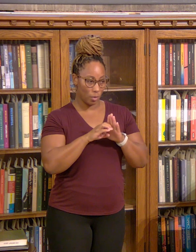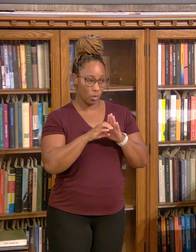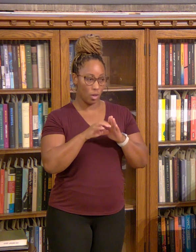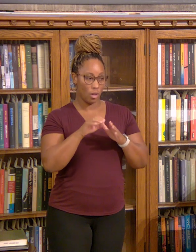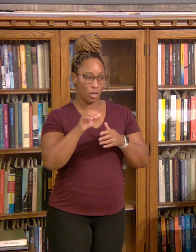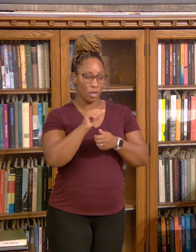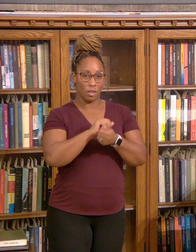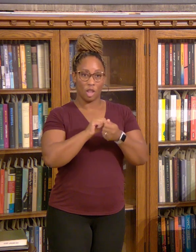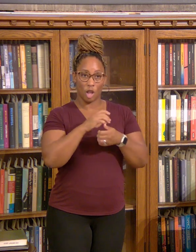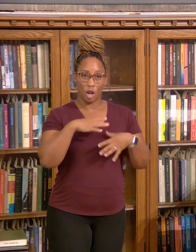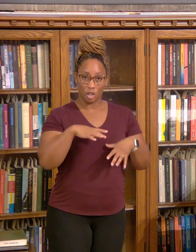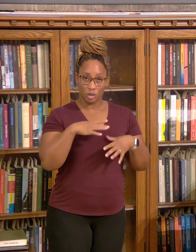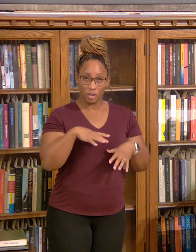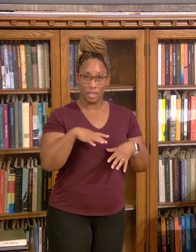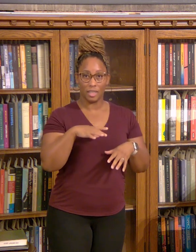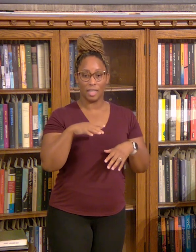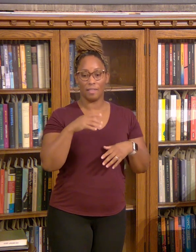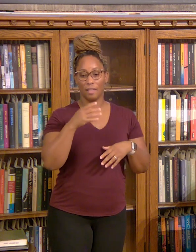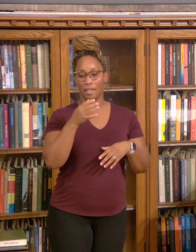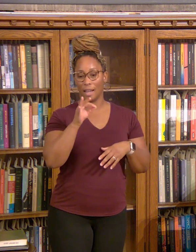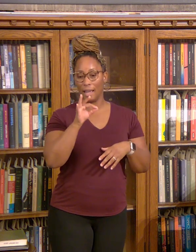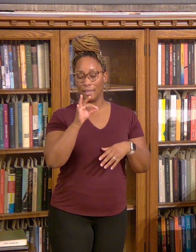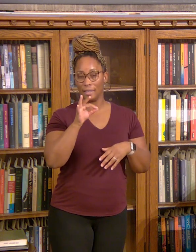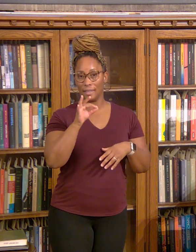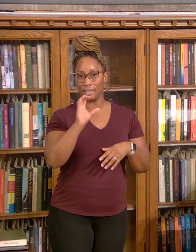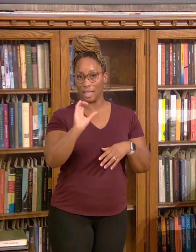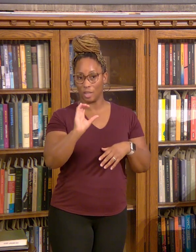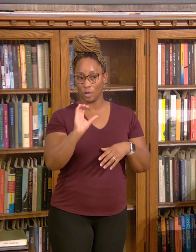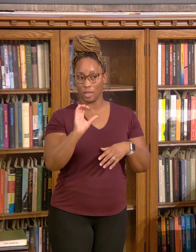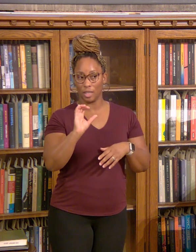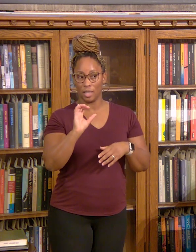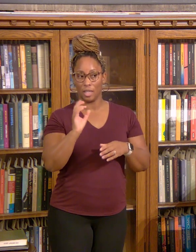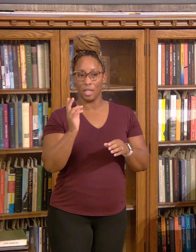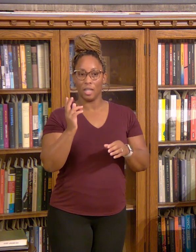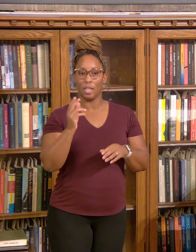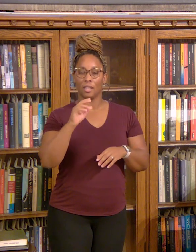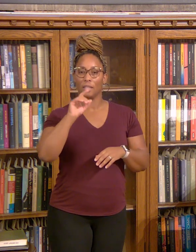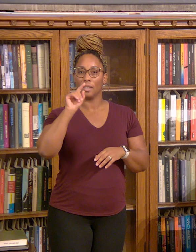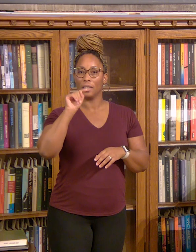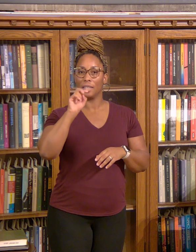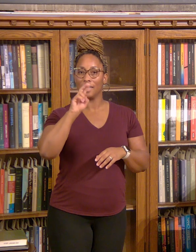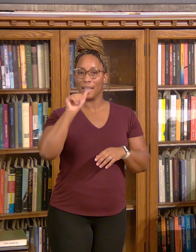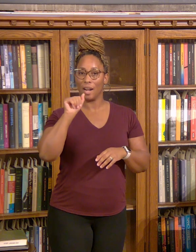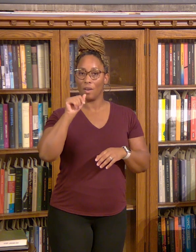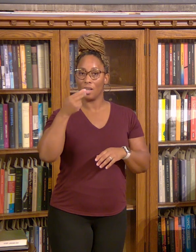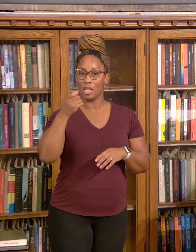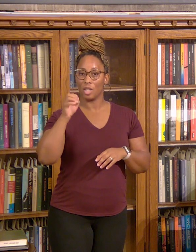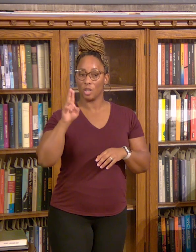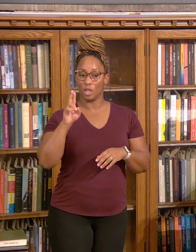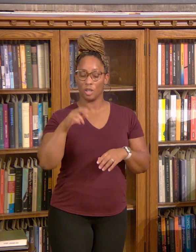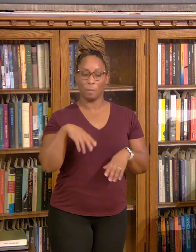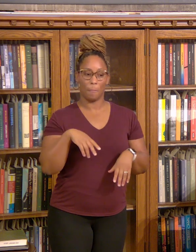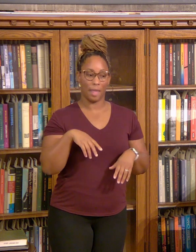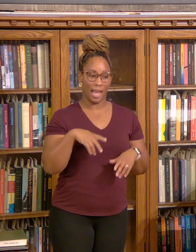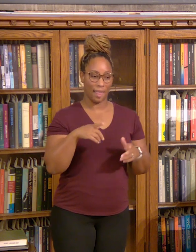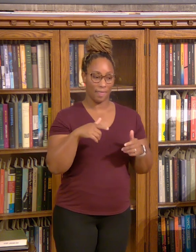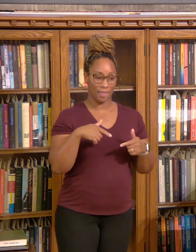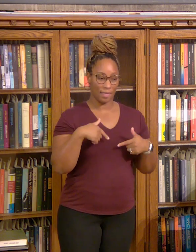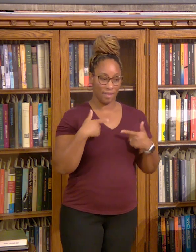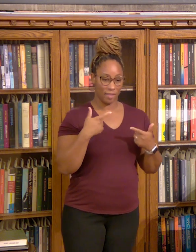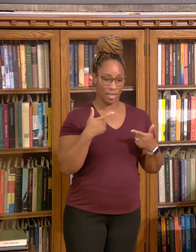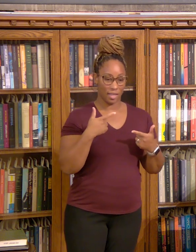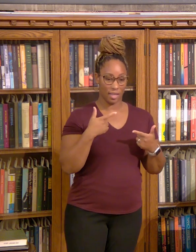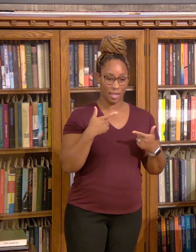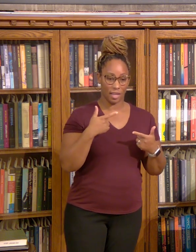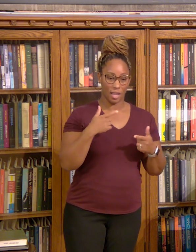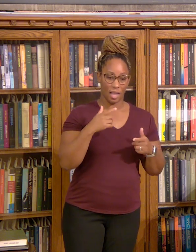laundresses uh in the late 19th century to join my freedom ter Hunter and living in living out uh and the